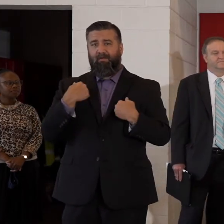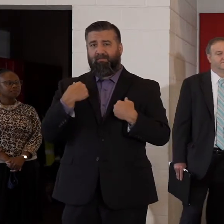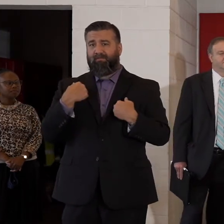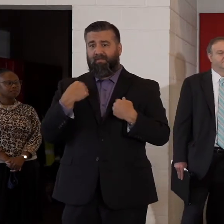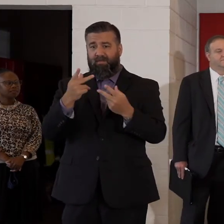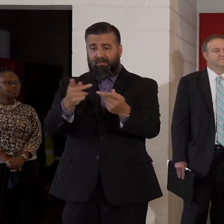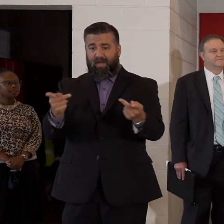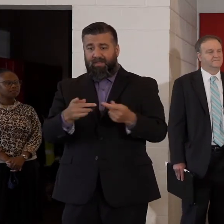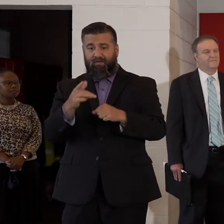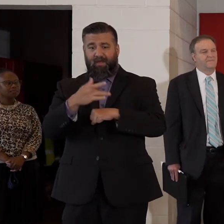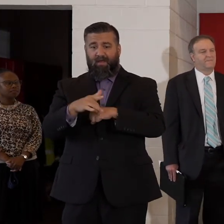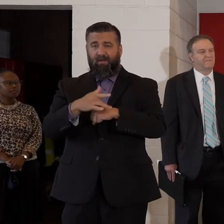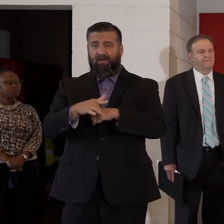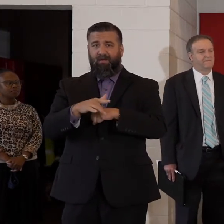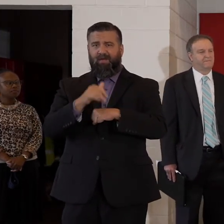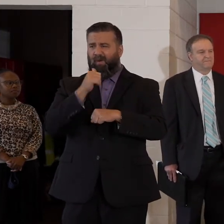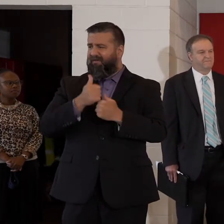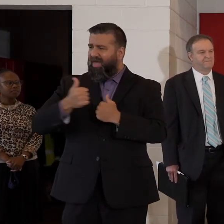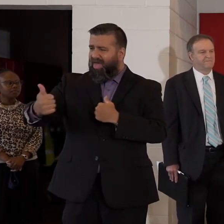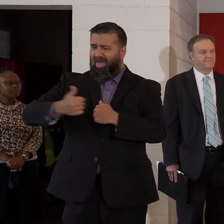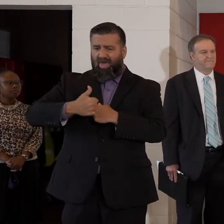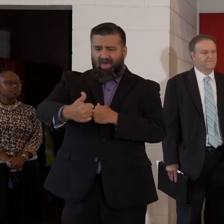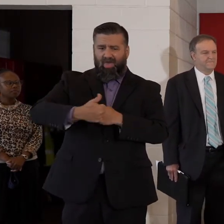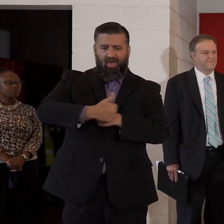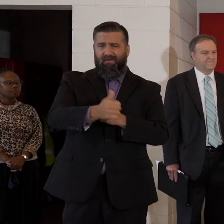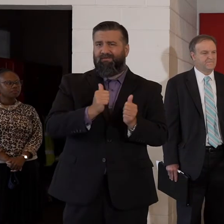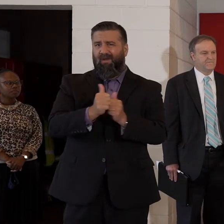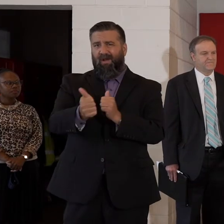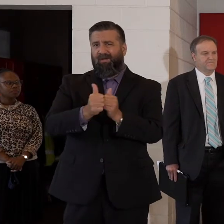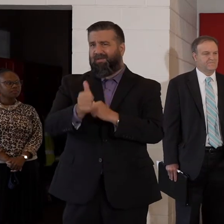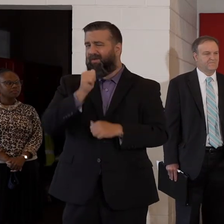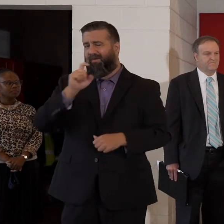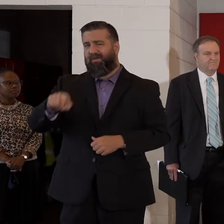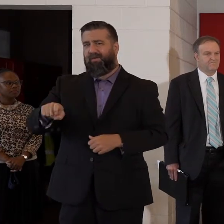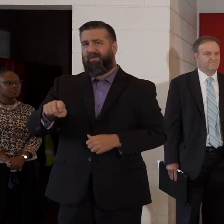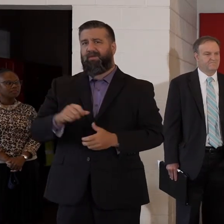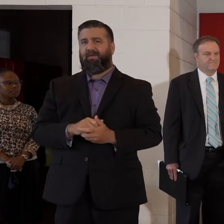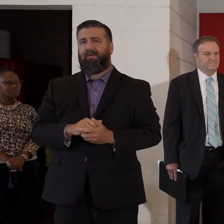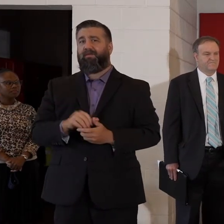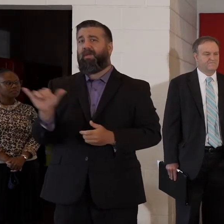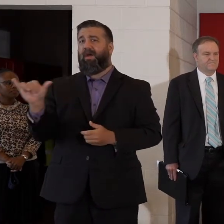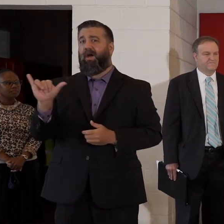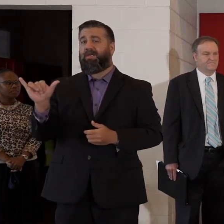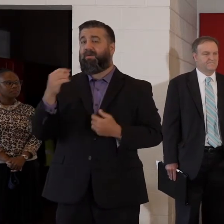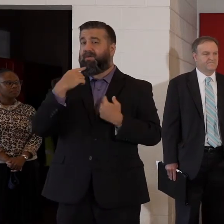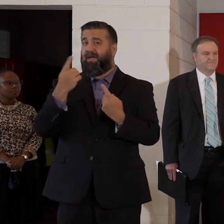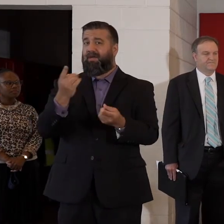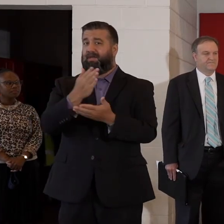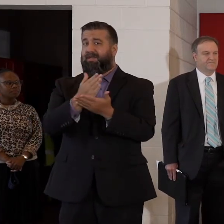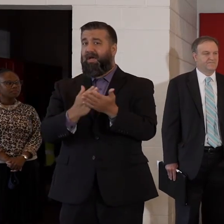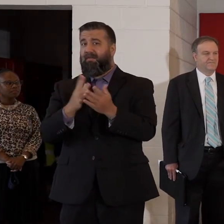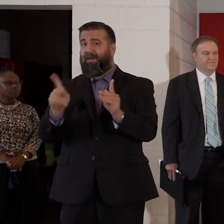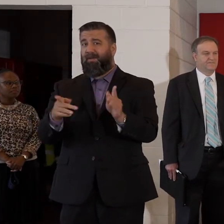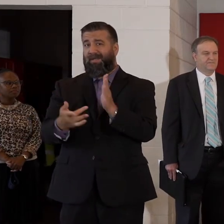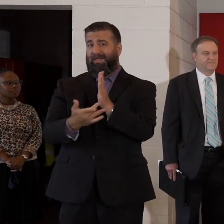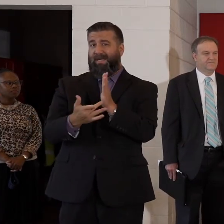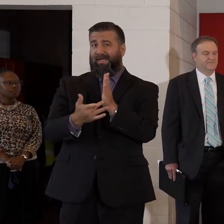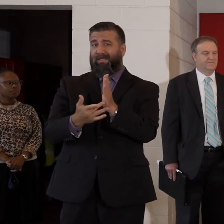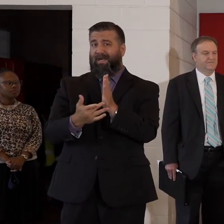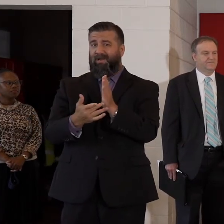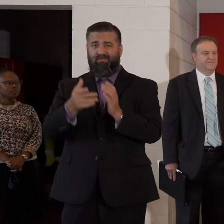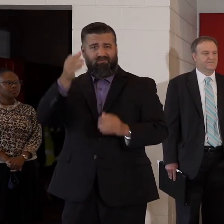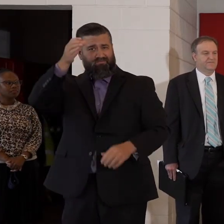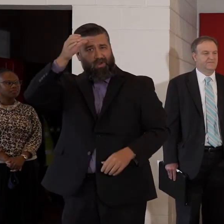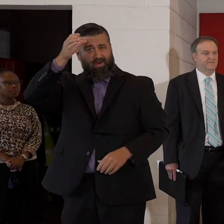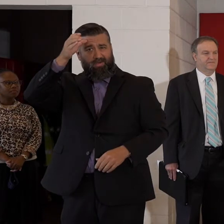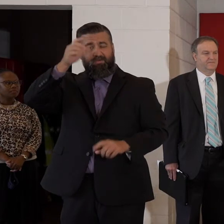you to go where you don't have to go very far to get your vaccinations. I will also say that some of you who are technologically savvy, you